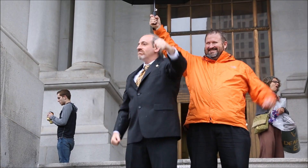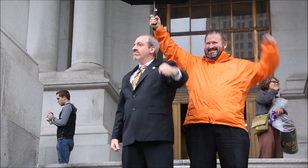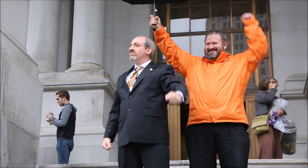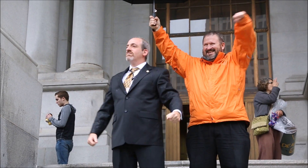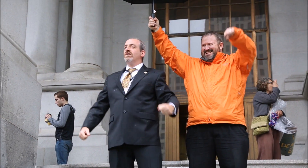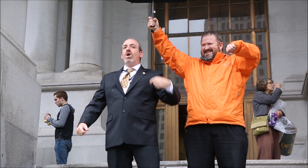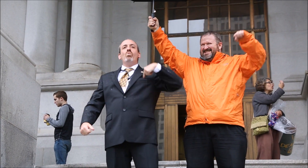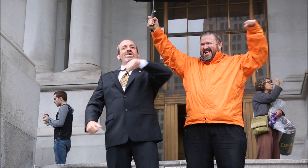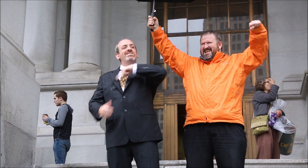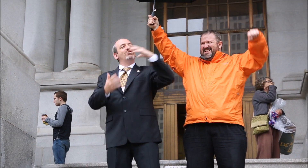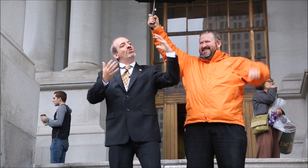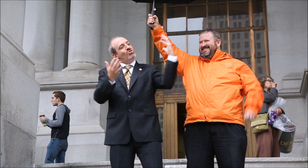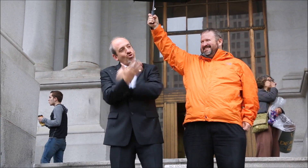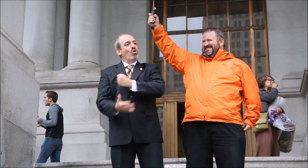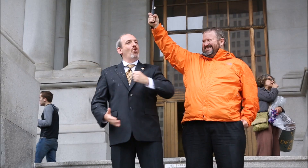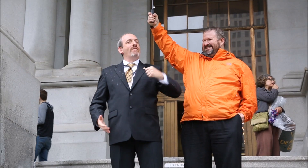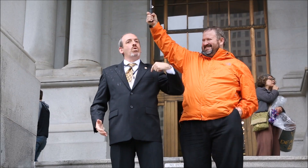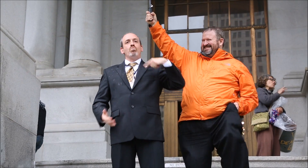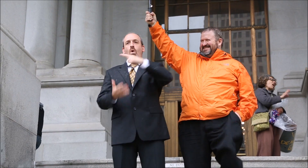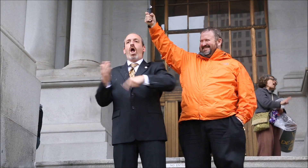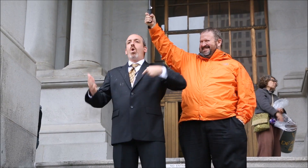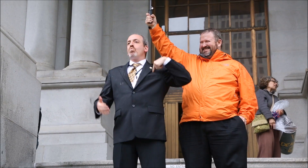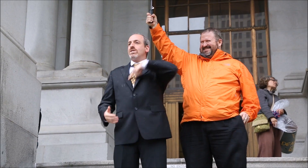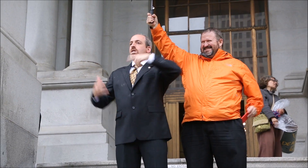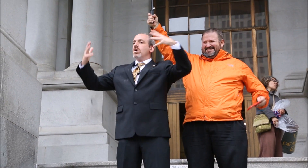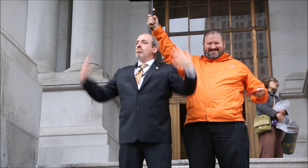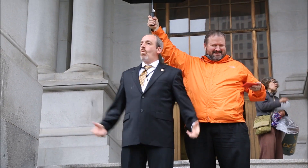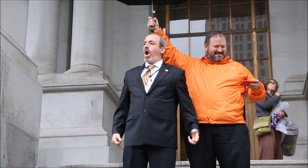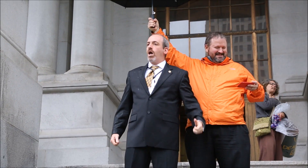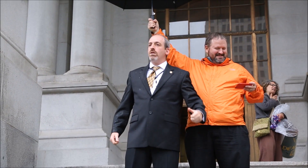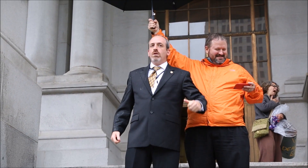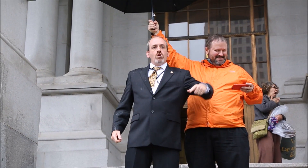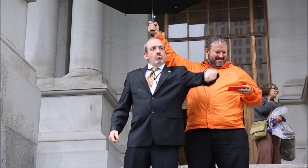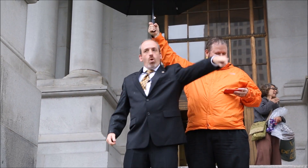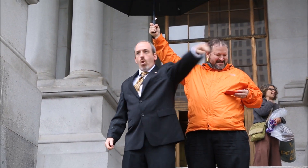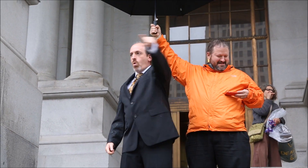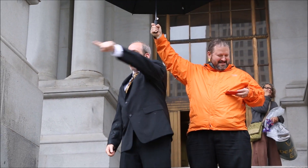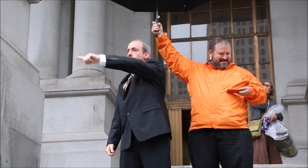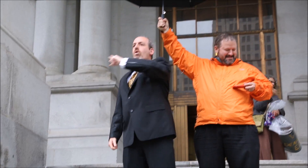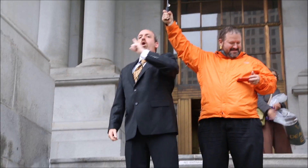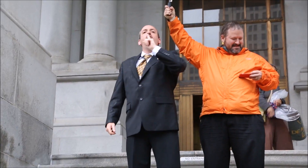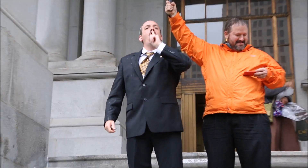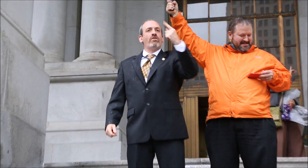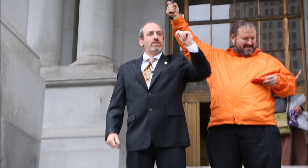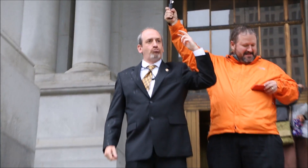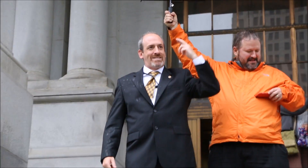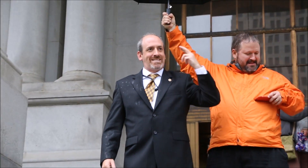To cooperate with them to see if they have any deaf leaders so that we can support them 100%.